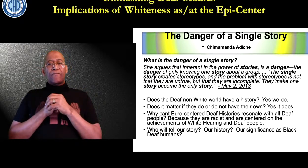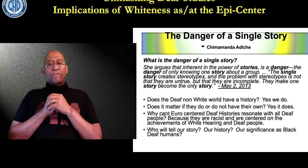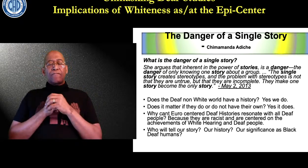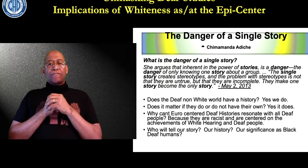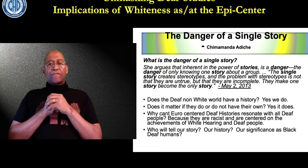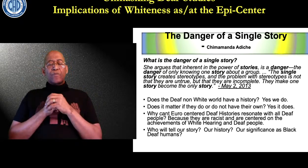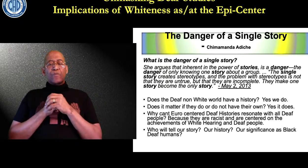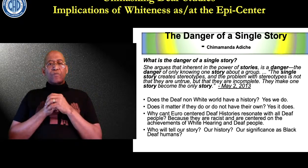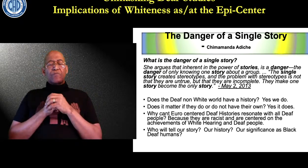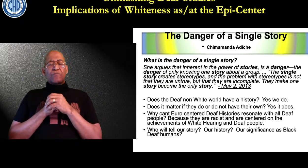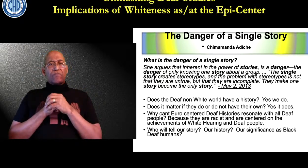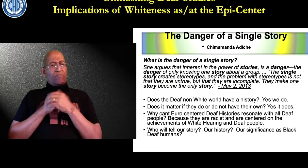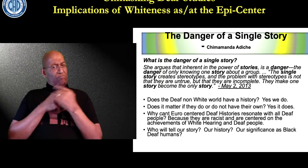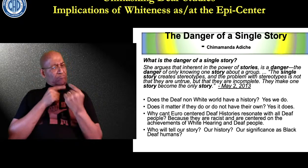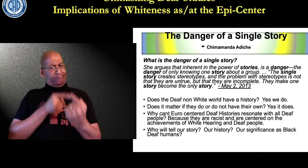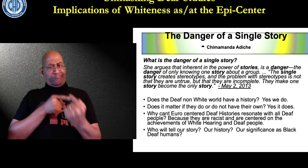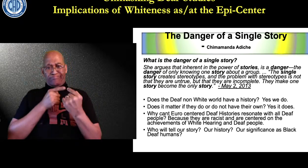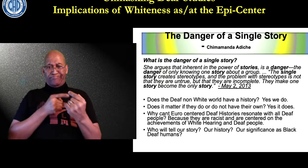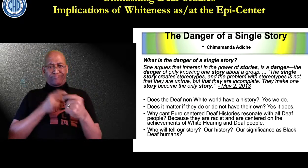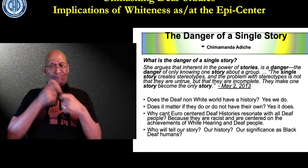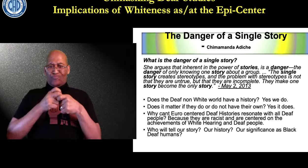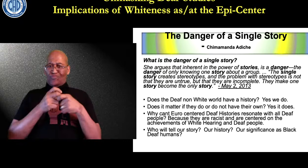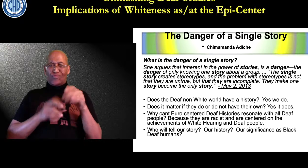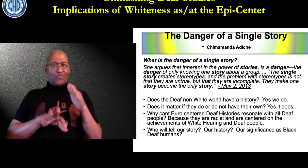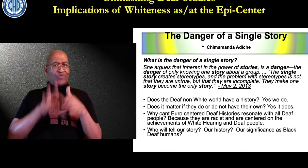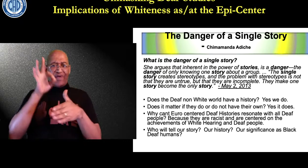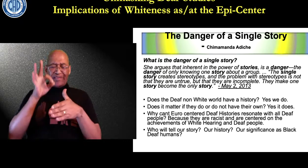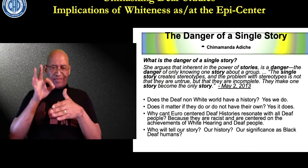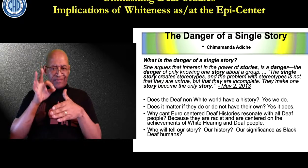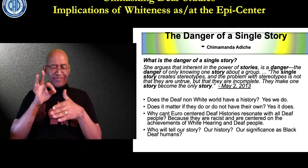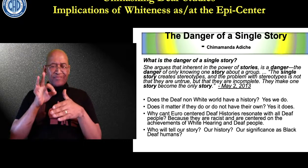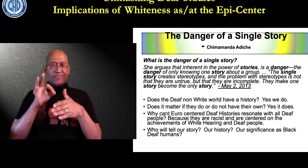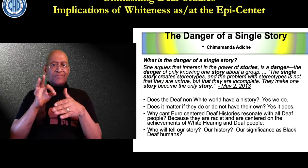And I tend to read through it, looking for something that I can connect with.